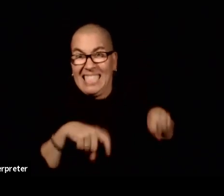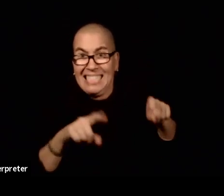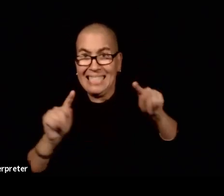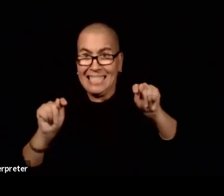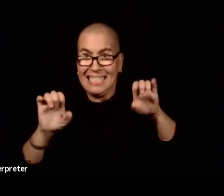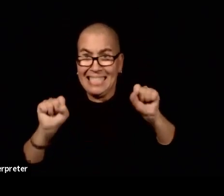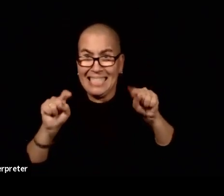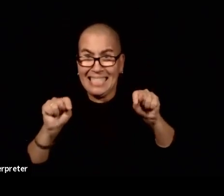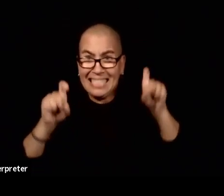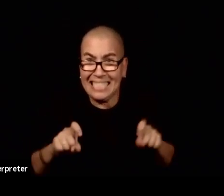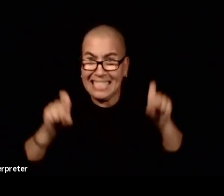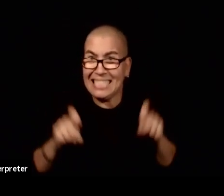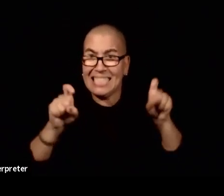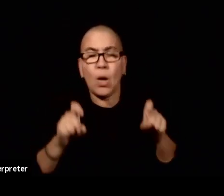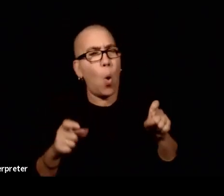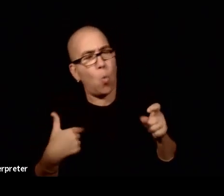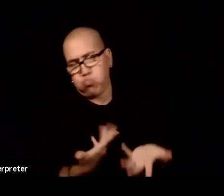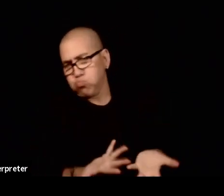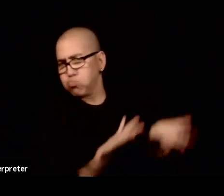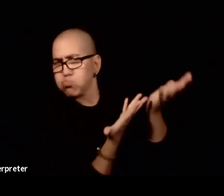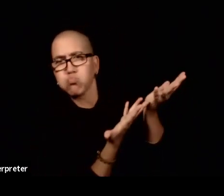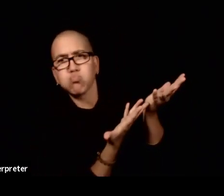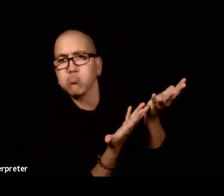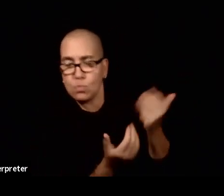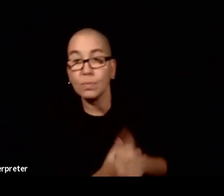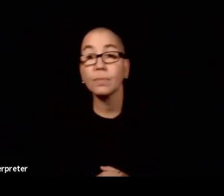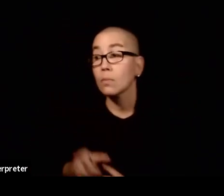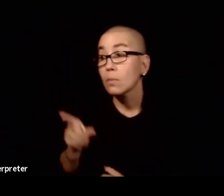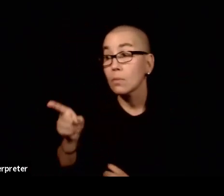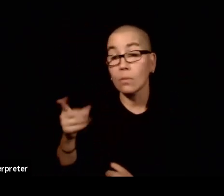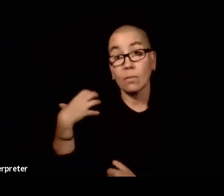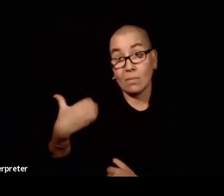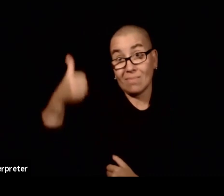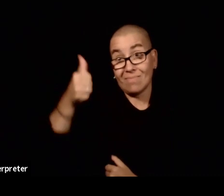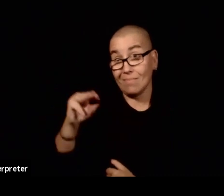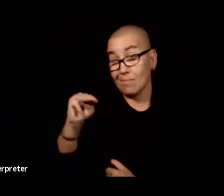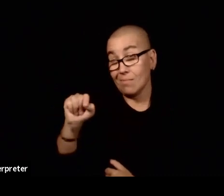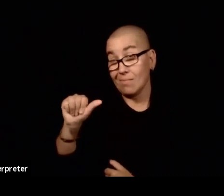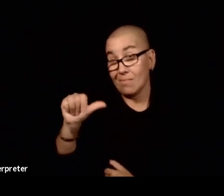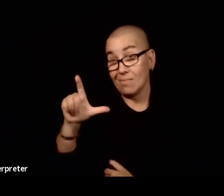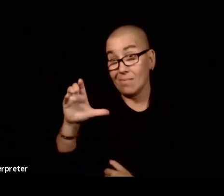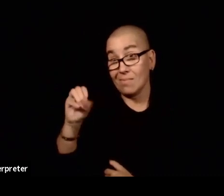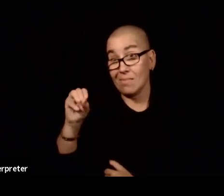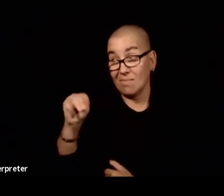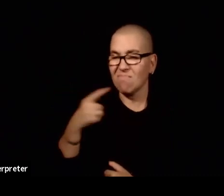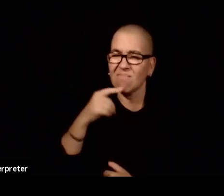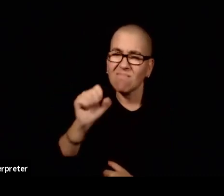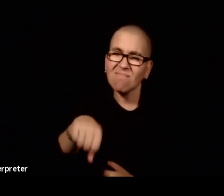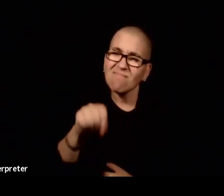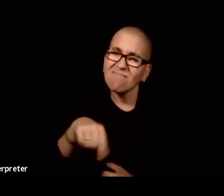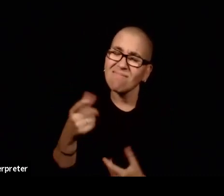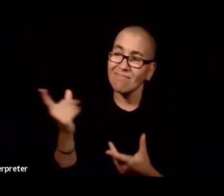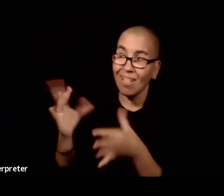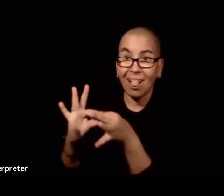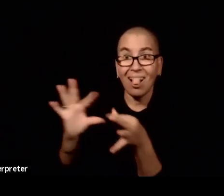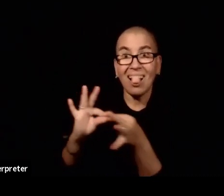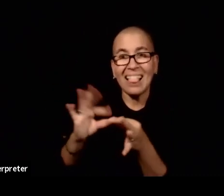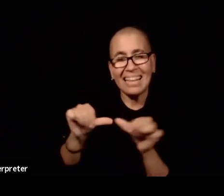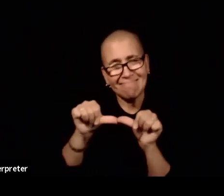mentioned, to do that is really, it continues to be a challenge. We have had people working in the